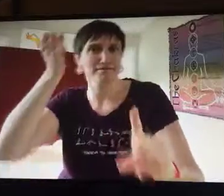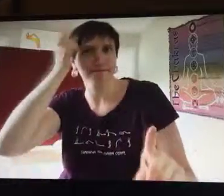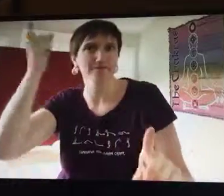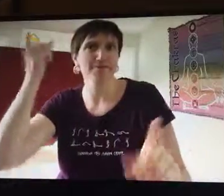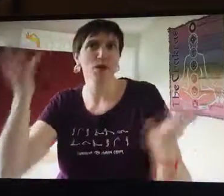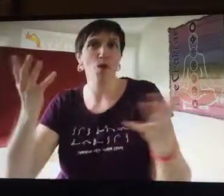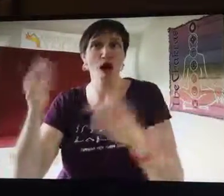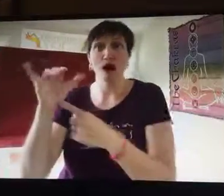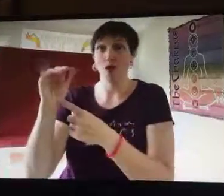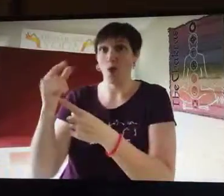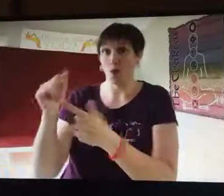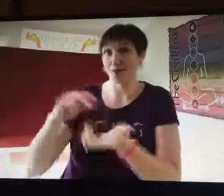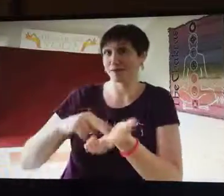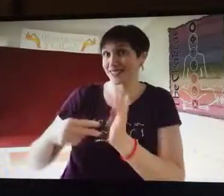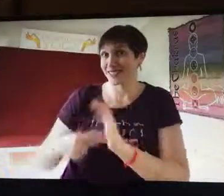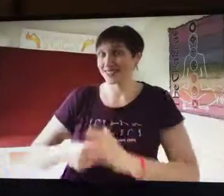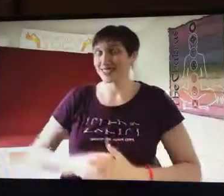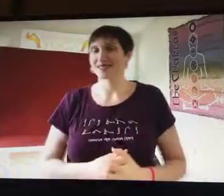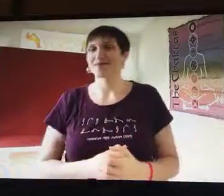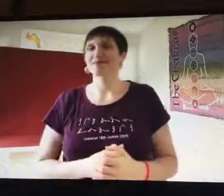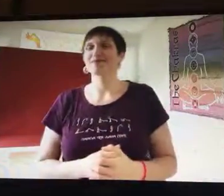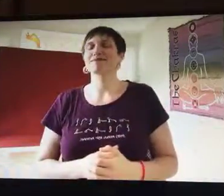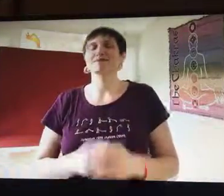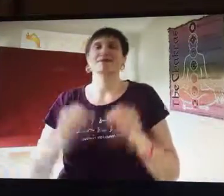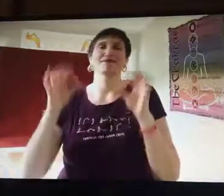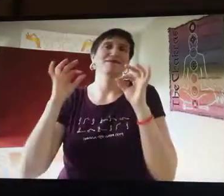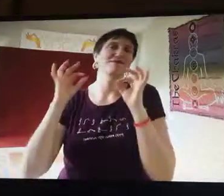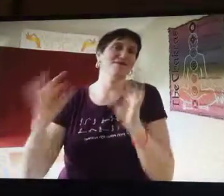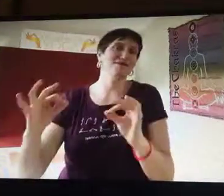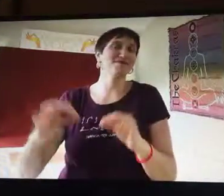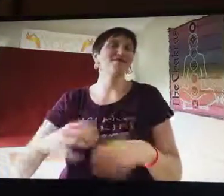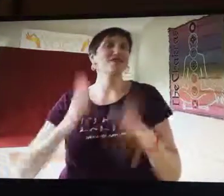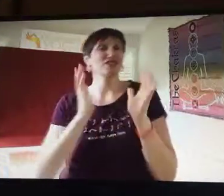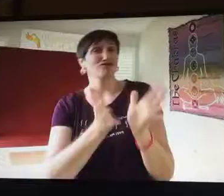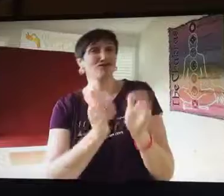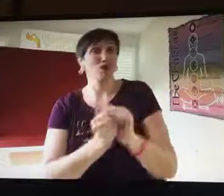That understands the experience and understanding of what yoga means. Perfect.